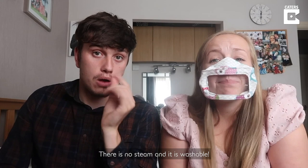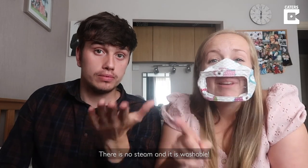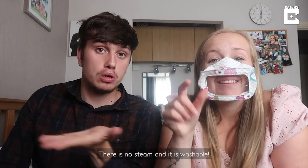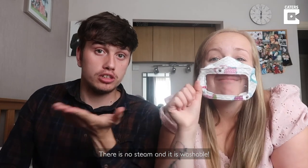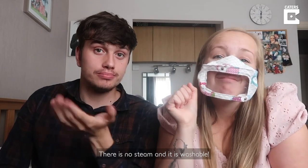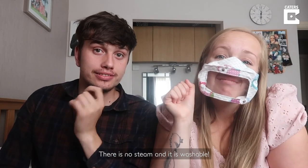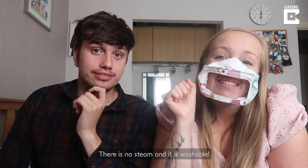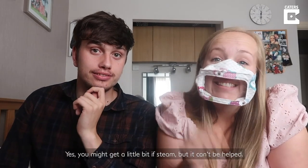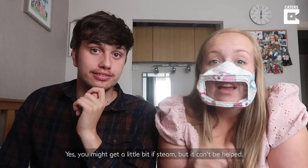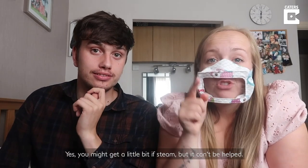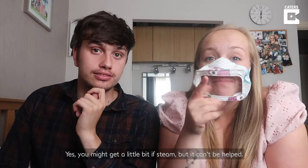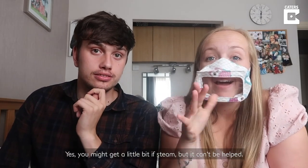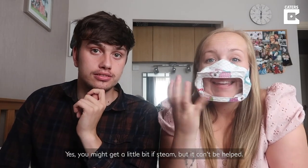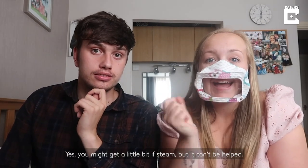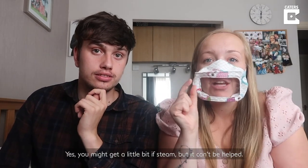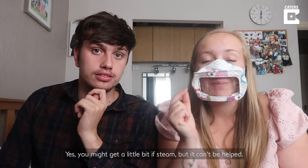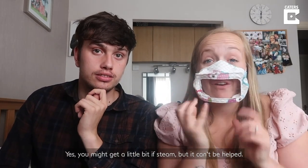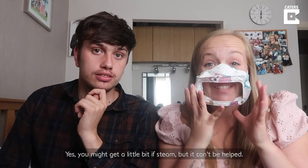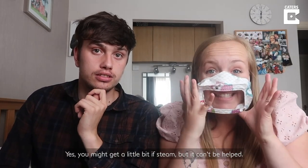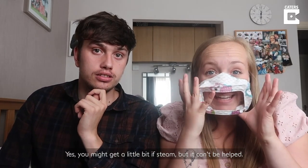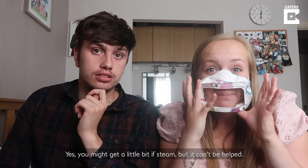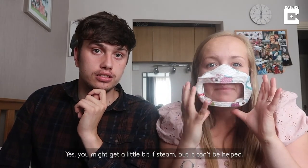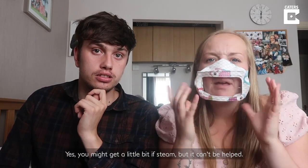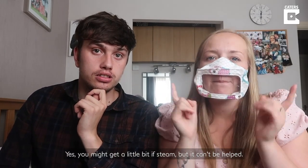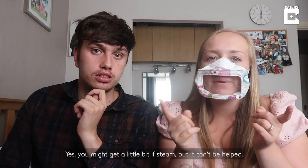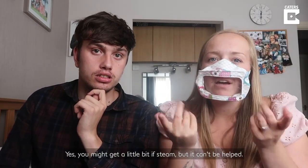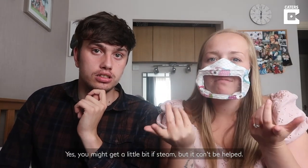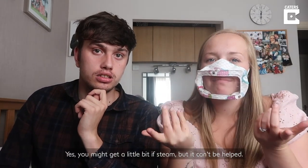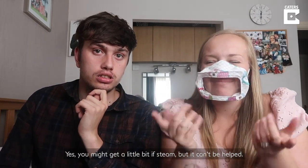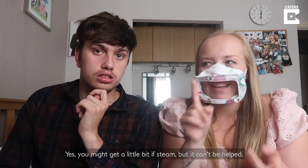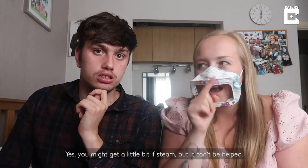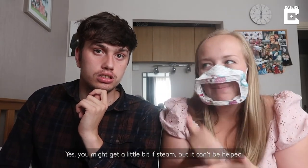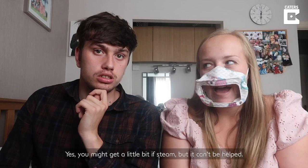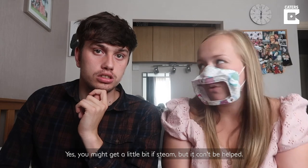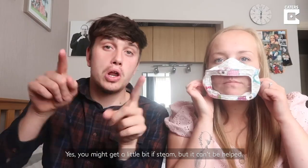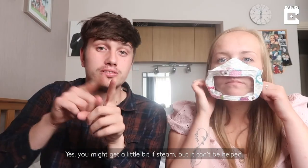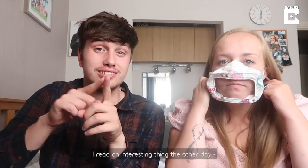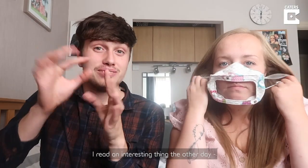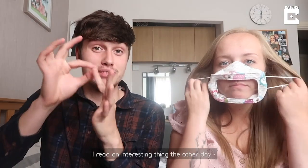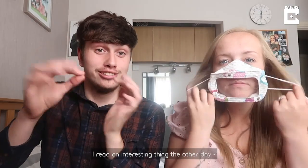But yes, you might get a little bit of steam, but it can't be